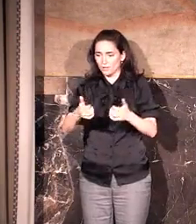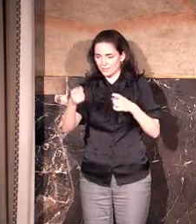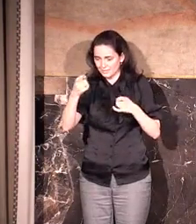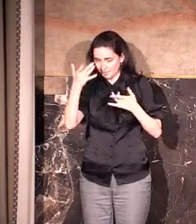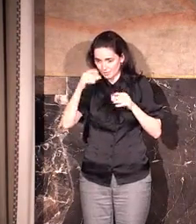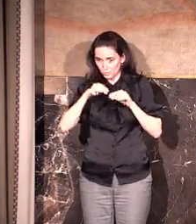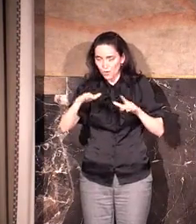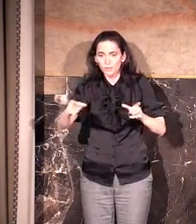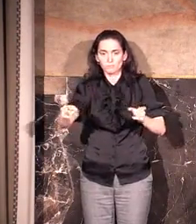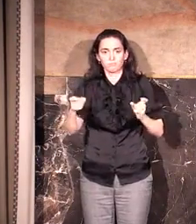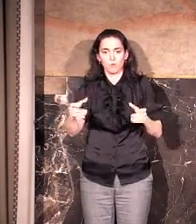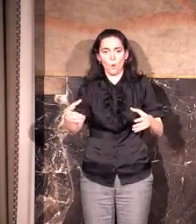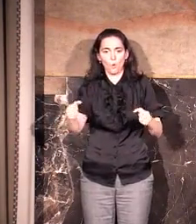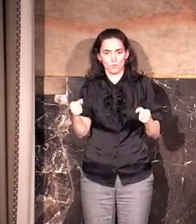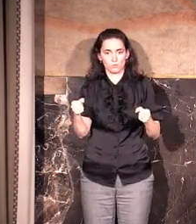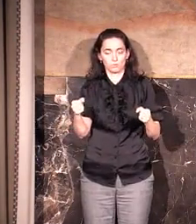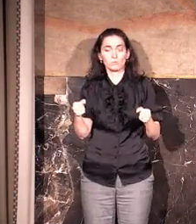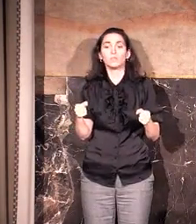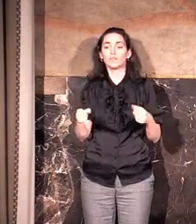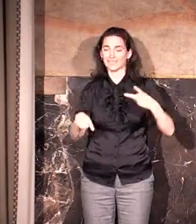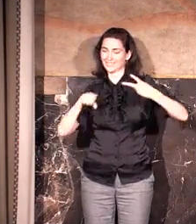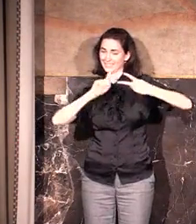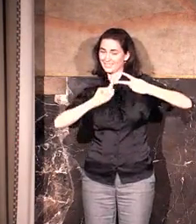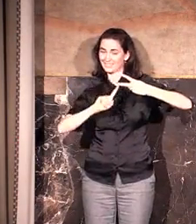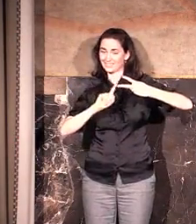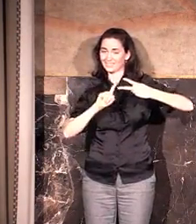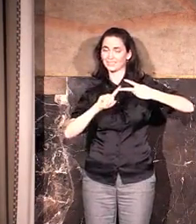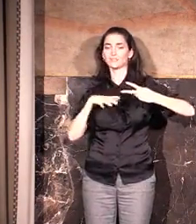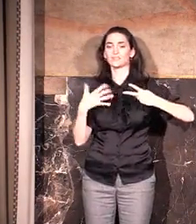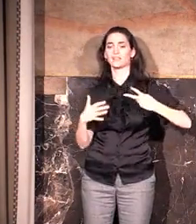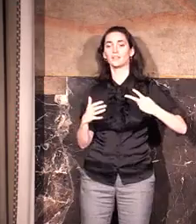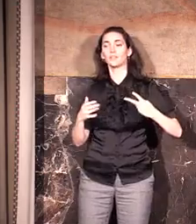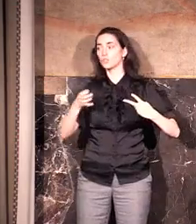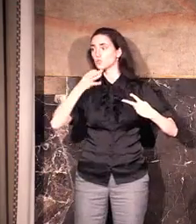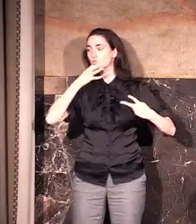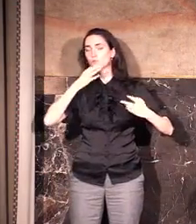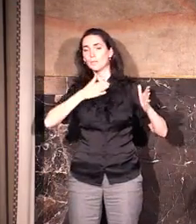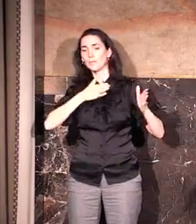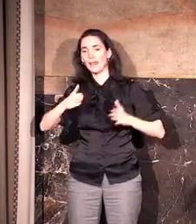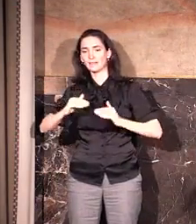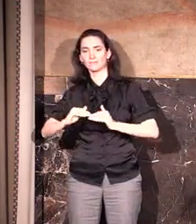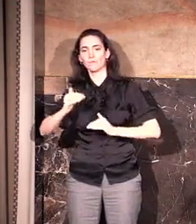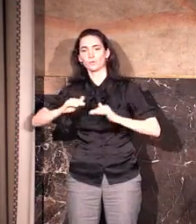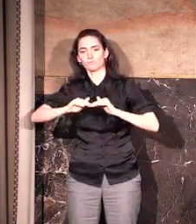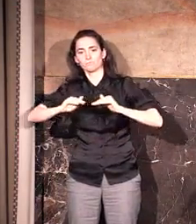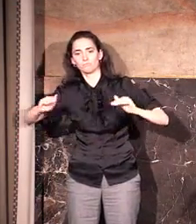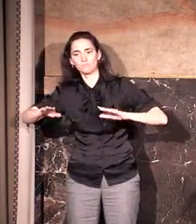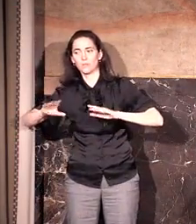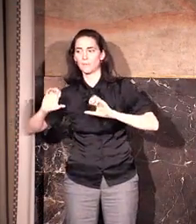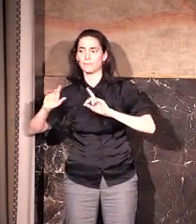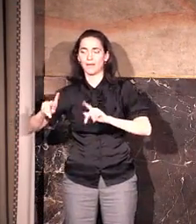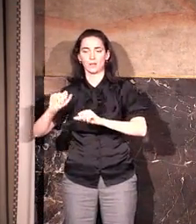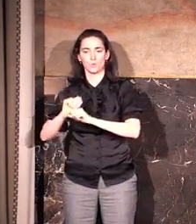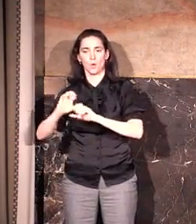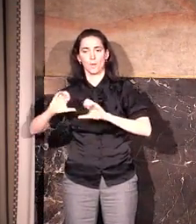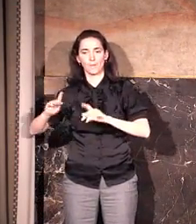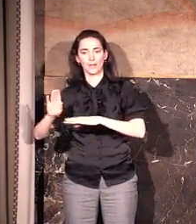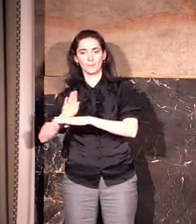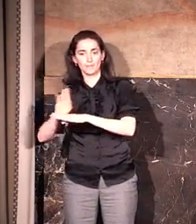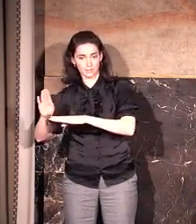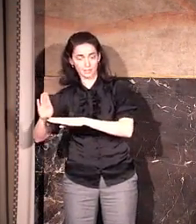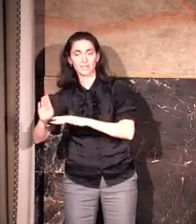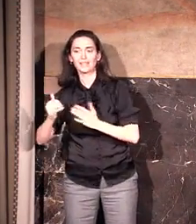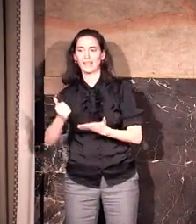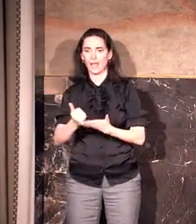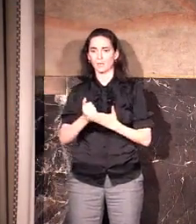tracing is really going to be critical in how, as we move to phases down the road, are going to allow us to prevent the spread of this